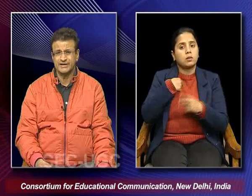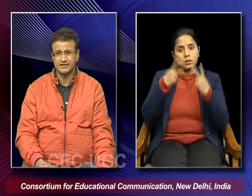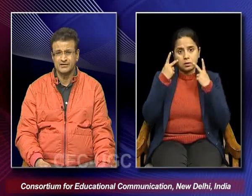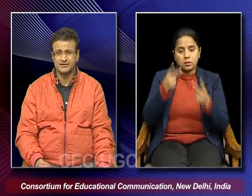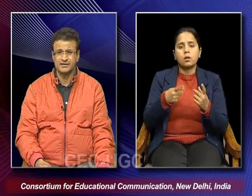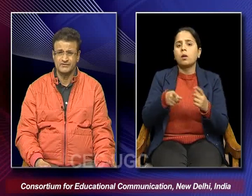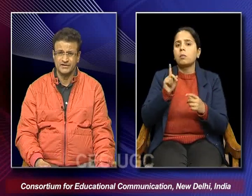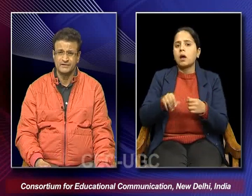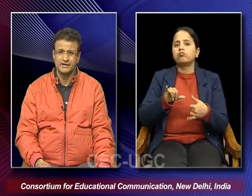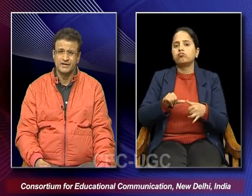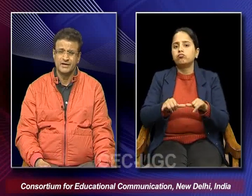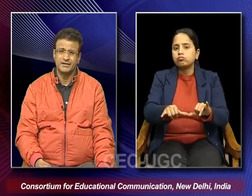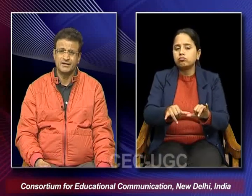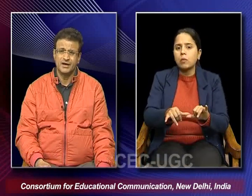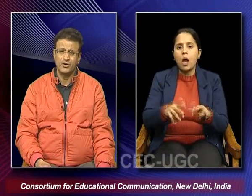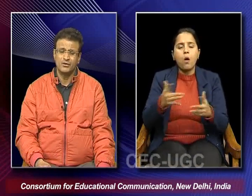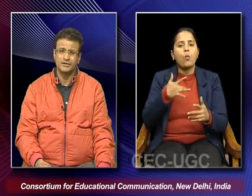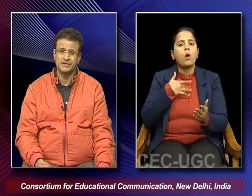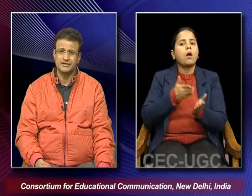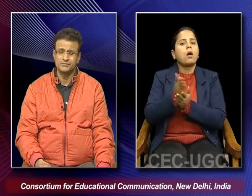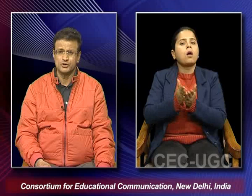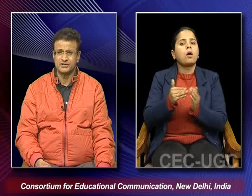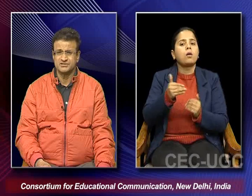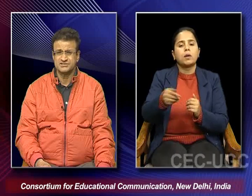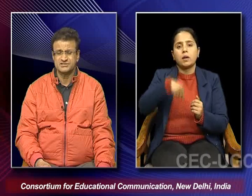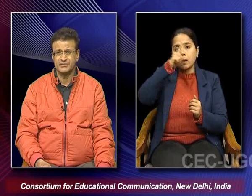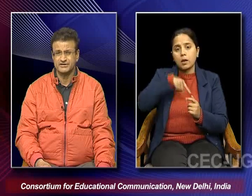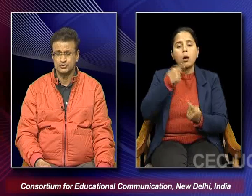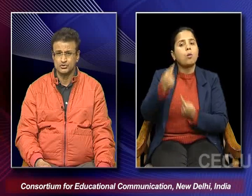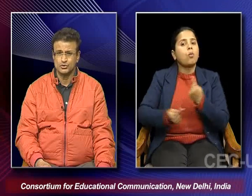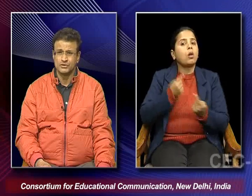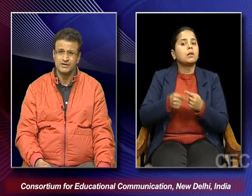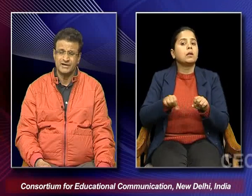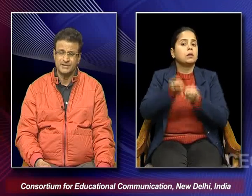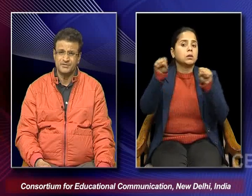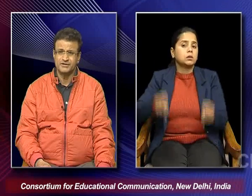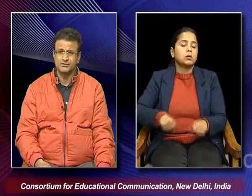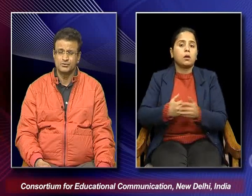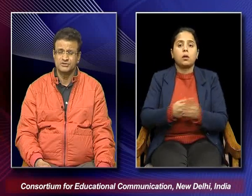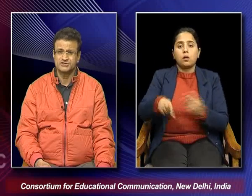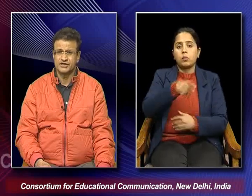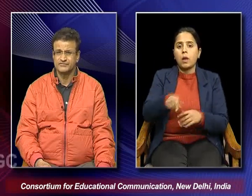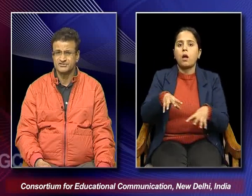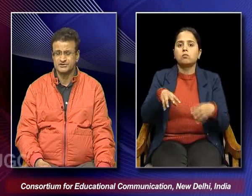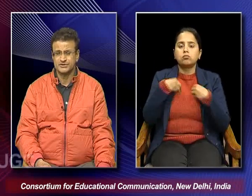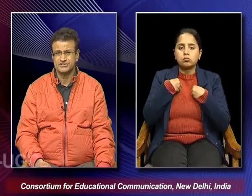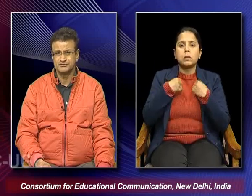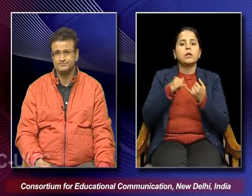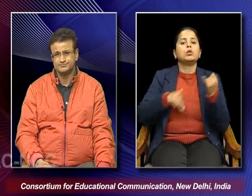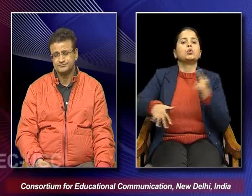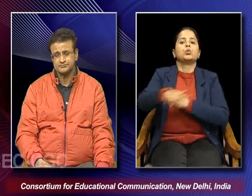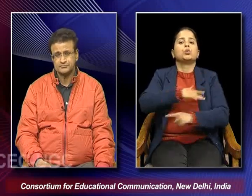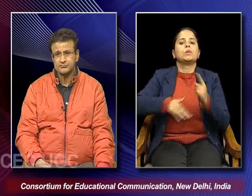to be tackled in a way, and how the Indian political system has also adapted to this kind of a